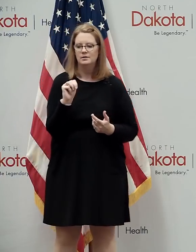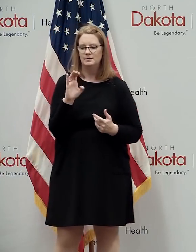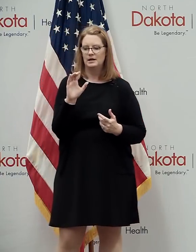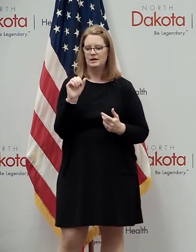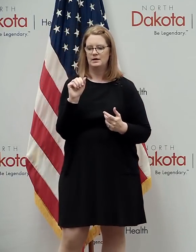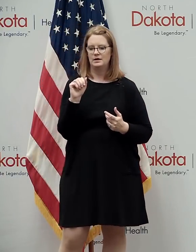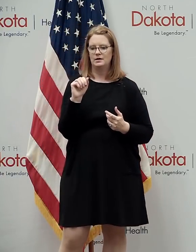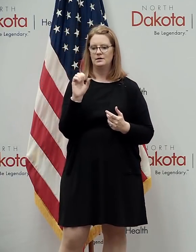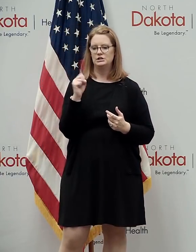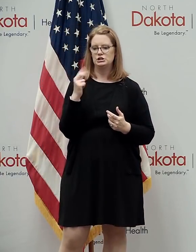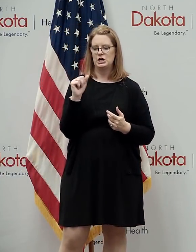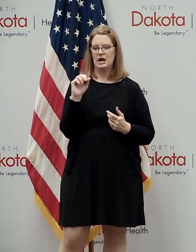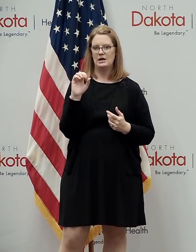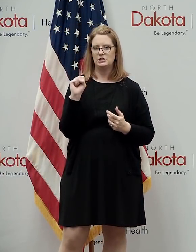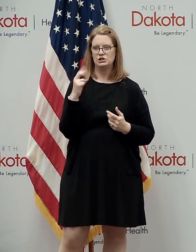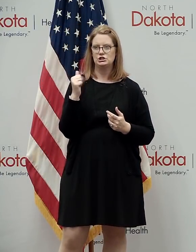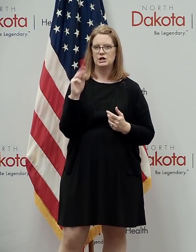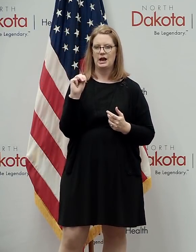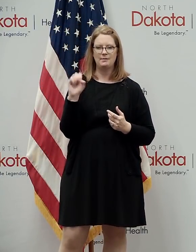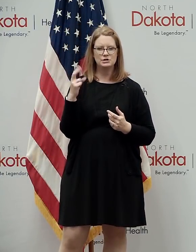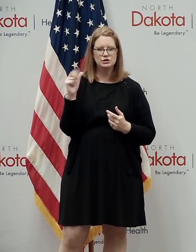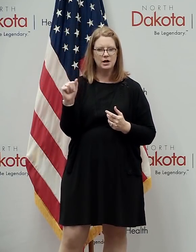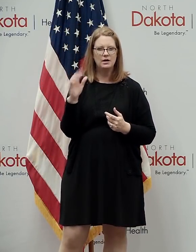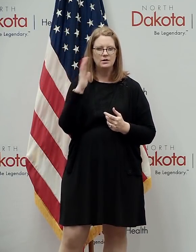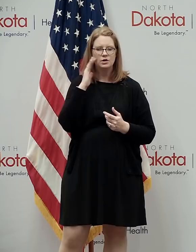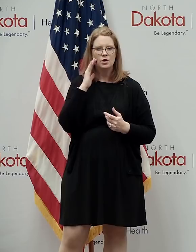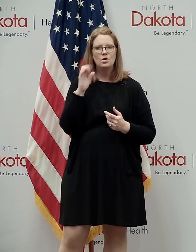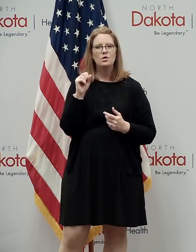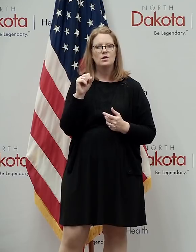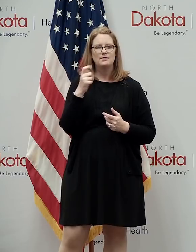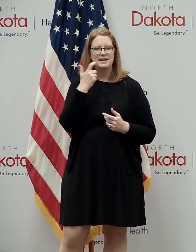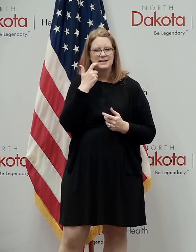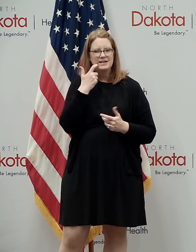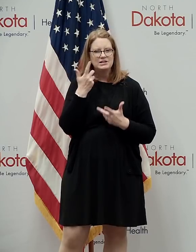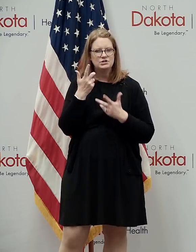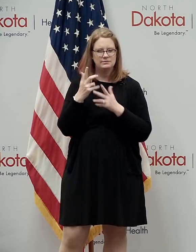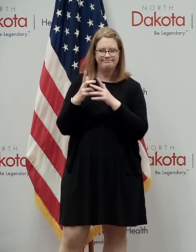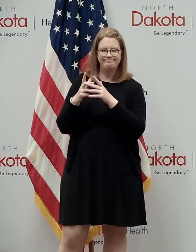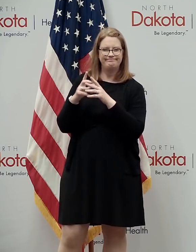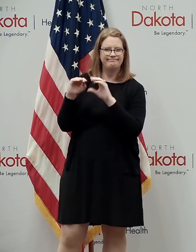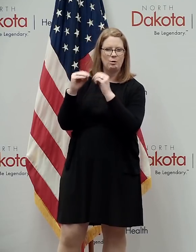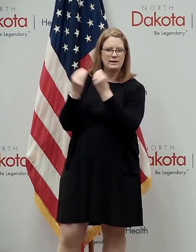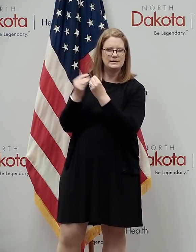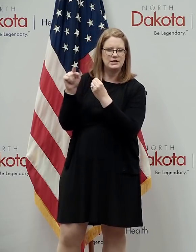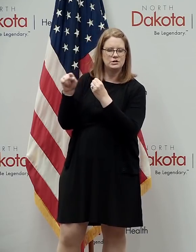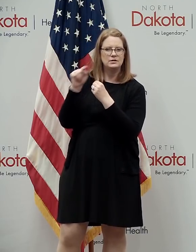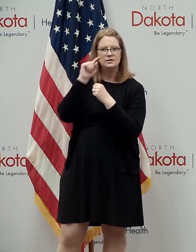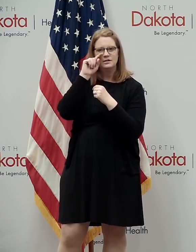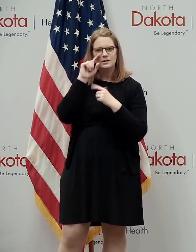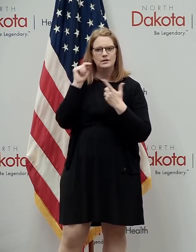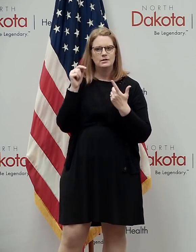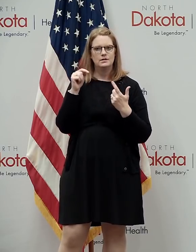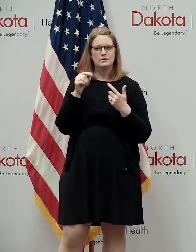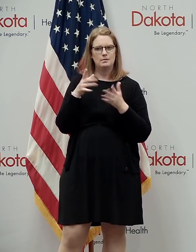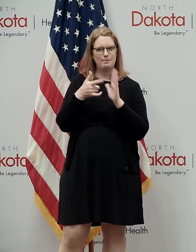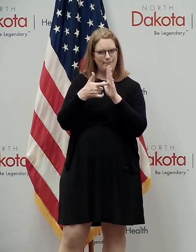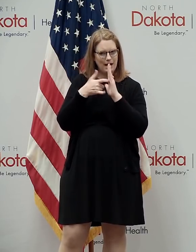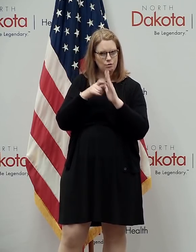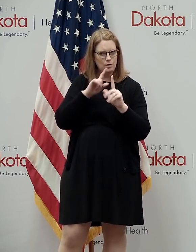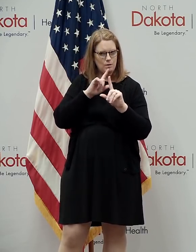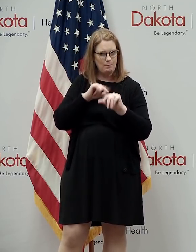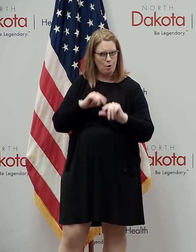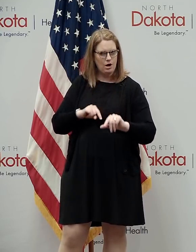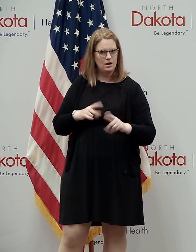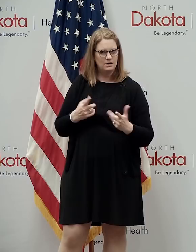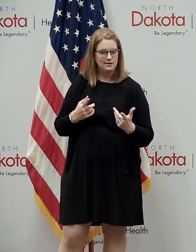of SHAMSHA, you know, the substance abuse and behavioral health, talked about we've got a thing called mandatory reporting, but